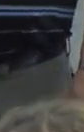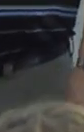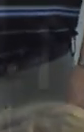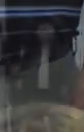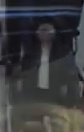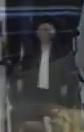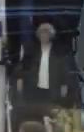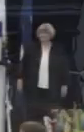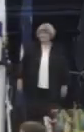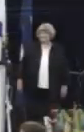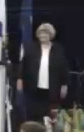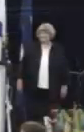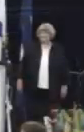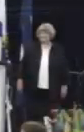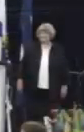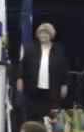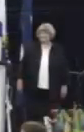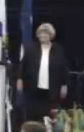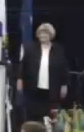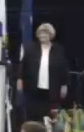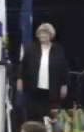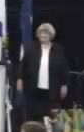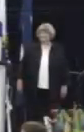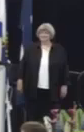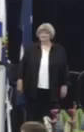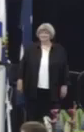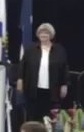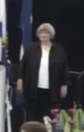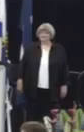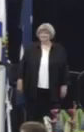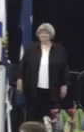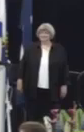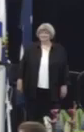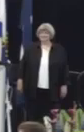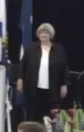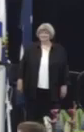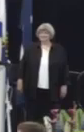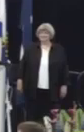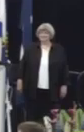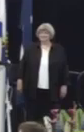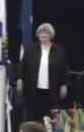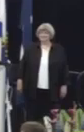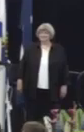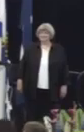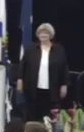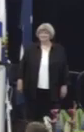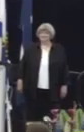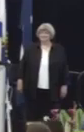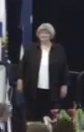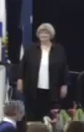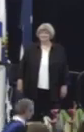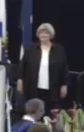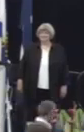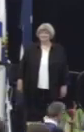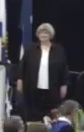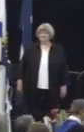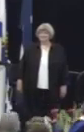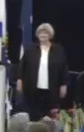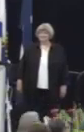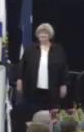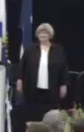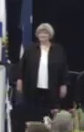we come here to celebrate that the dream we all have is here.